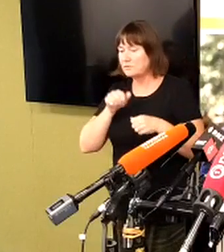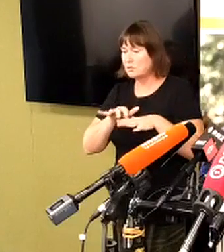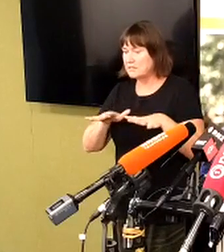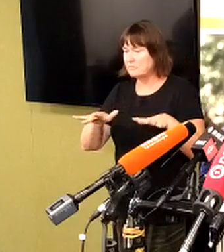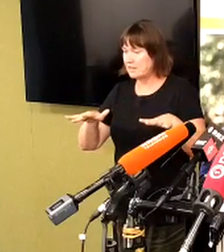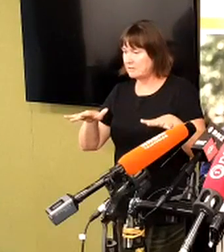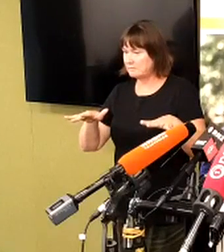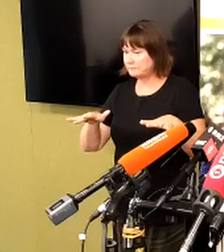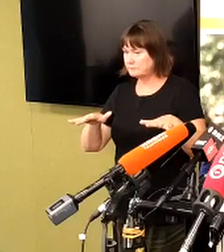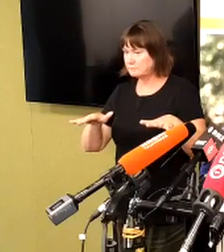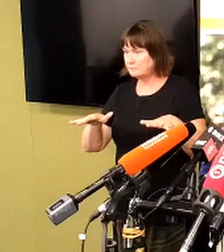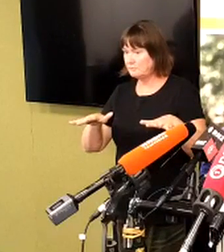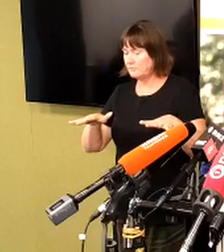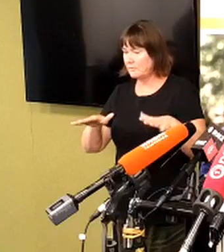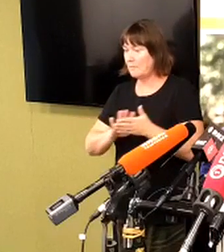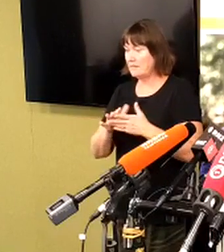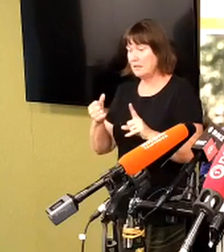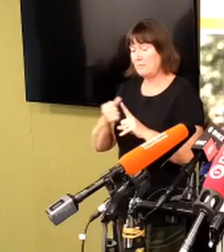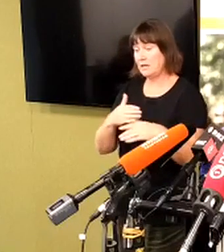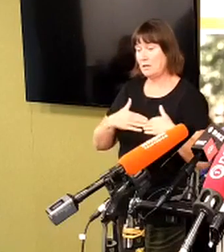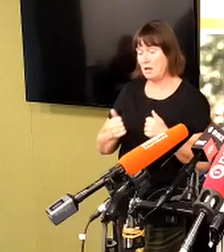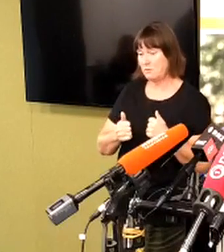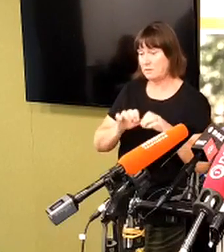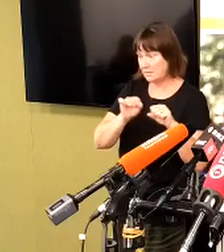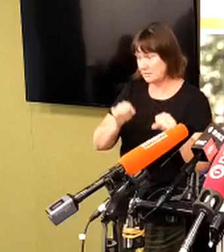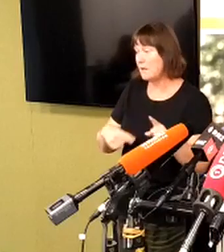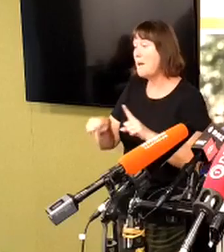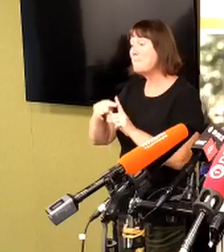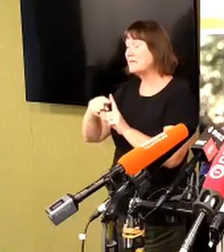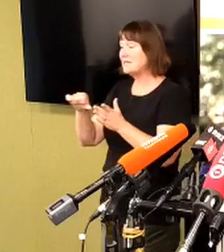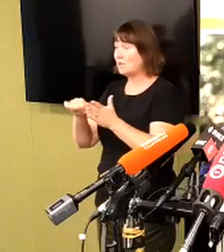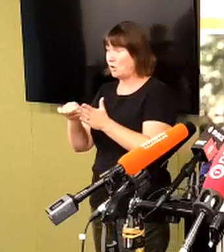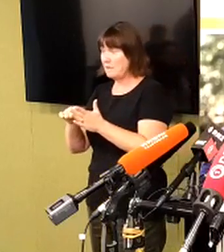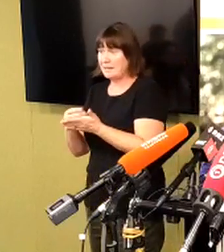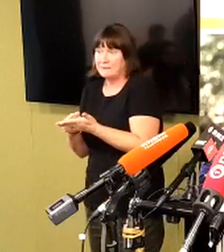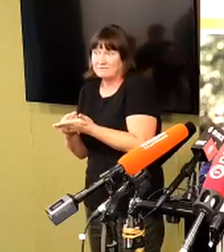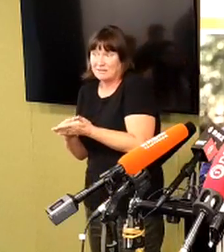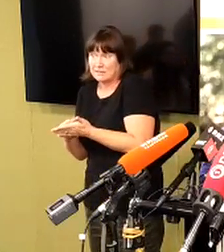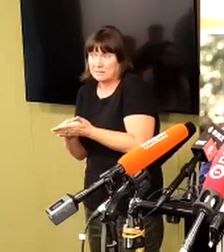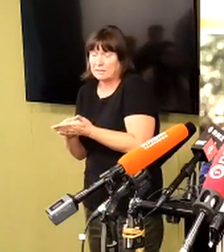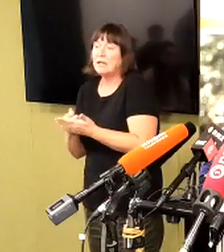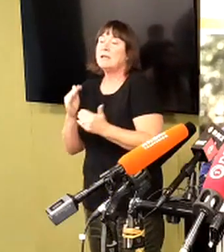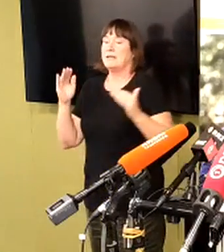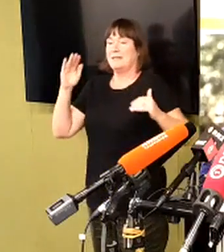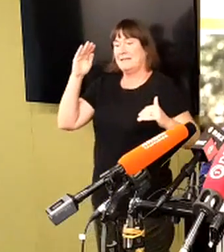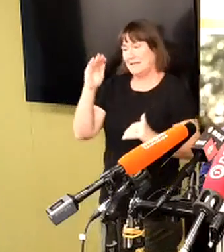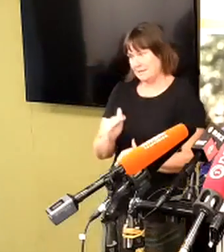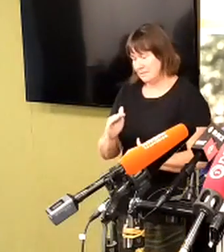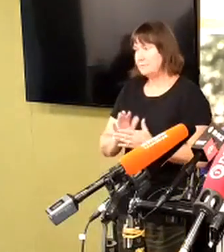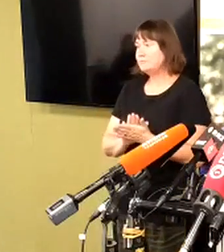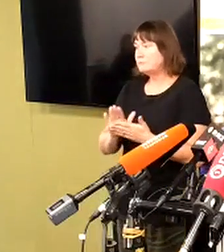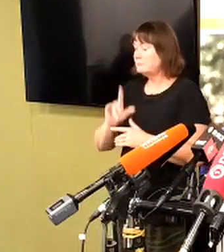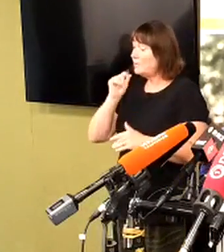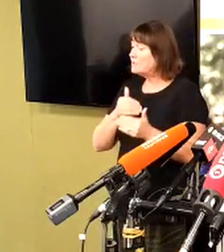can ensure that both the impacts on the health system and the broader economy are lower, and also that we